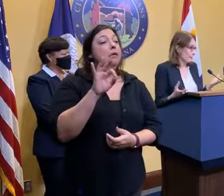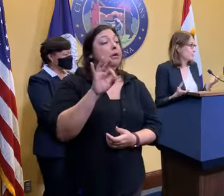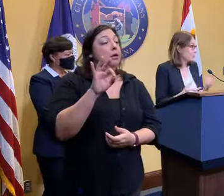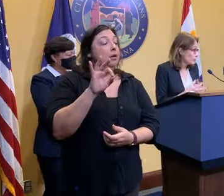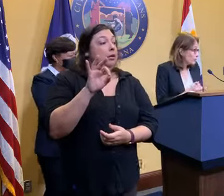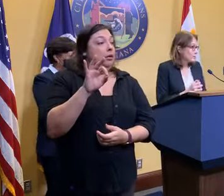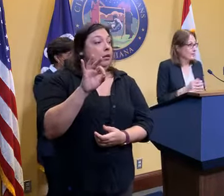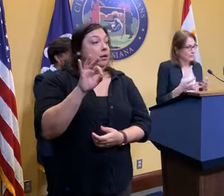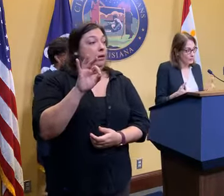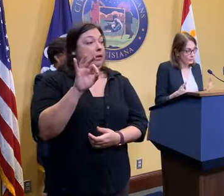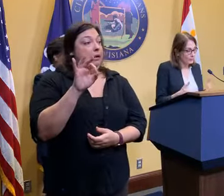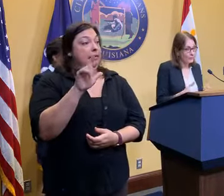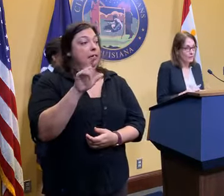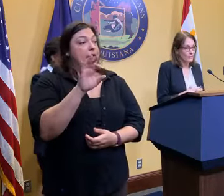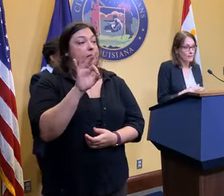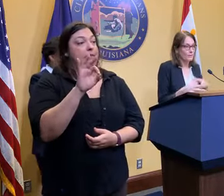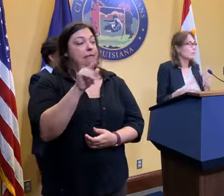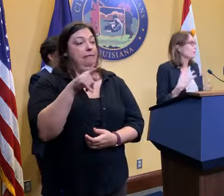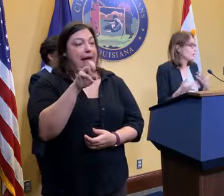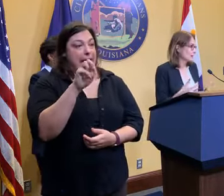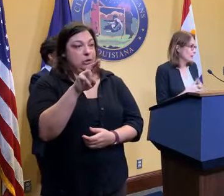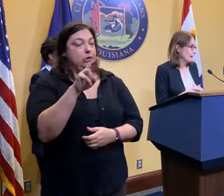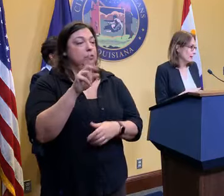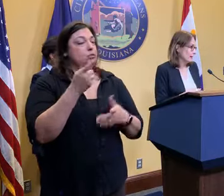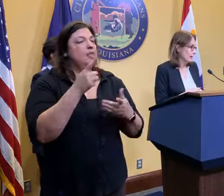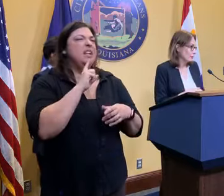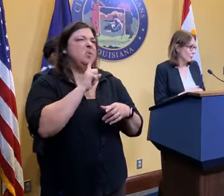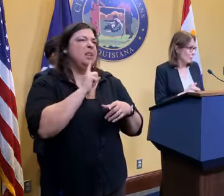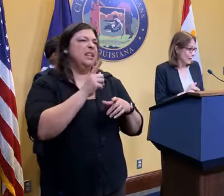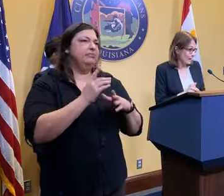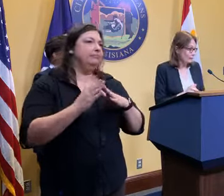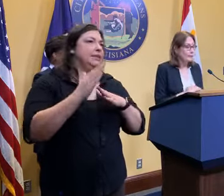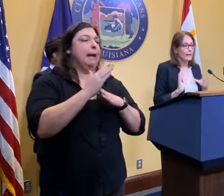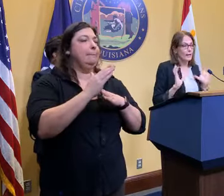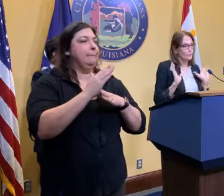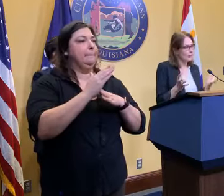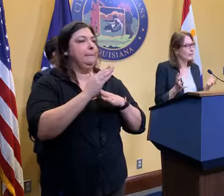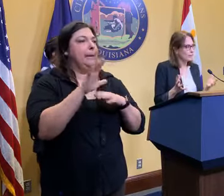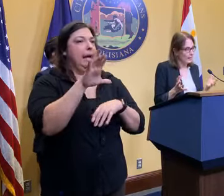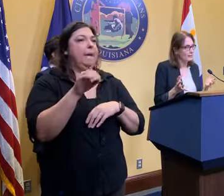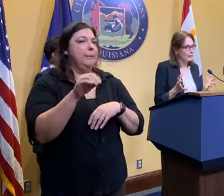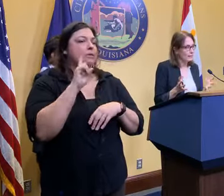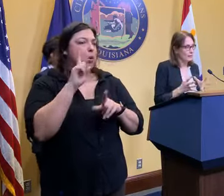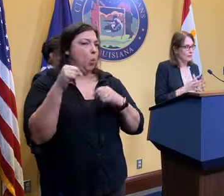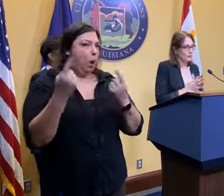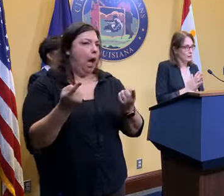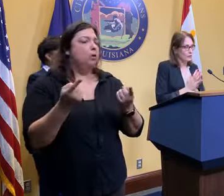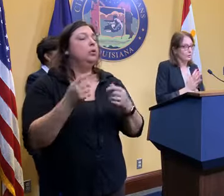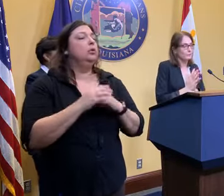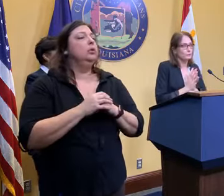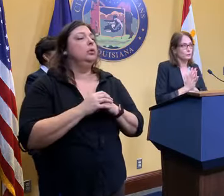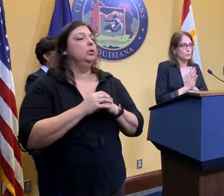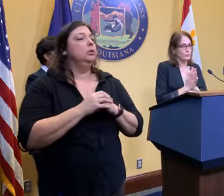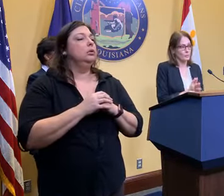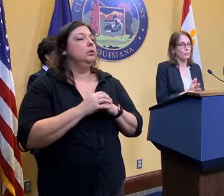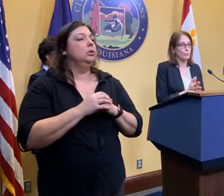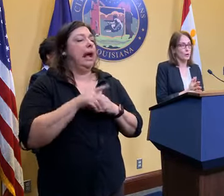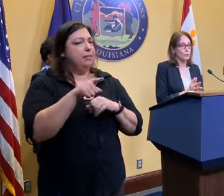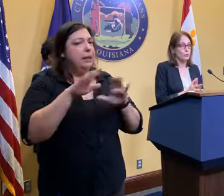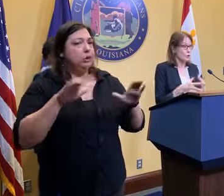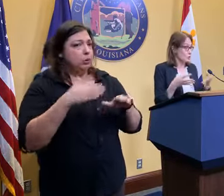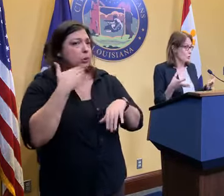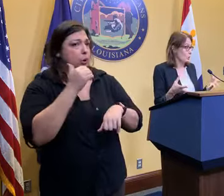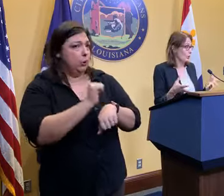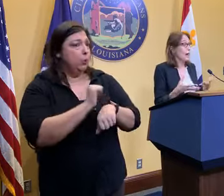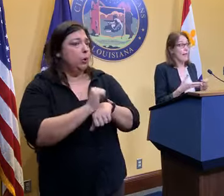came out with some good news today. It's very preliminary, but they've been one of the leading candidates for a while and really have taken the lead in doing some good work